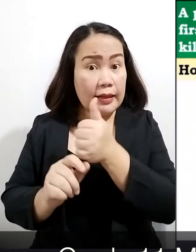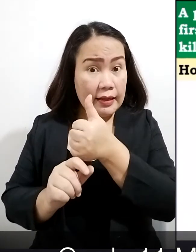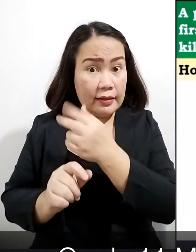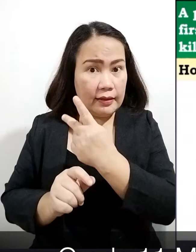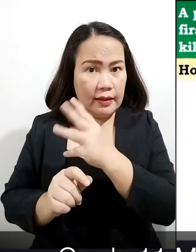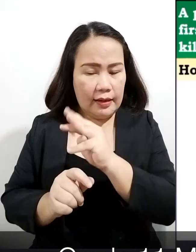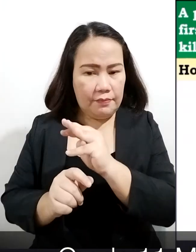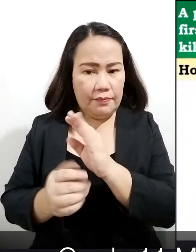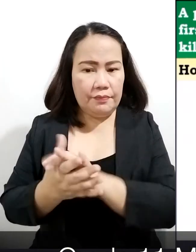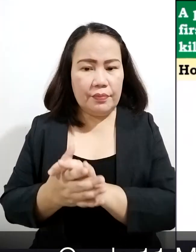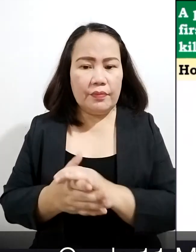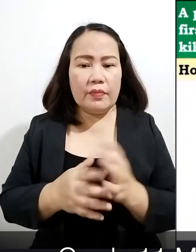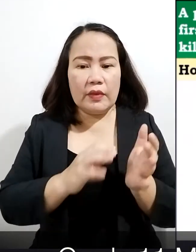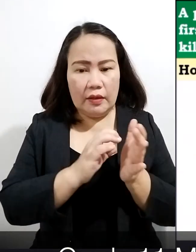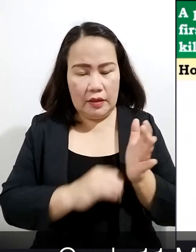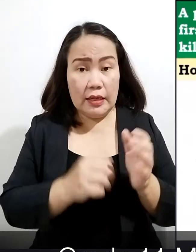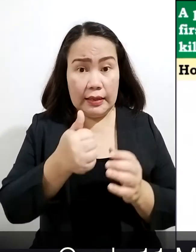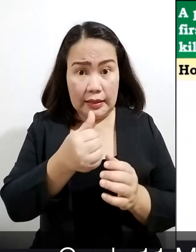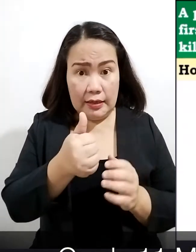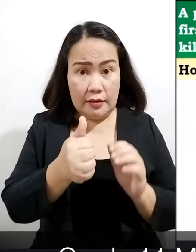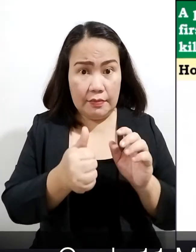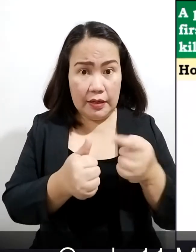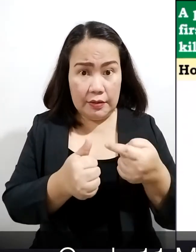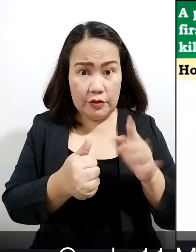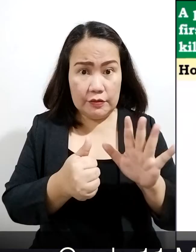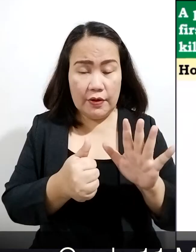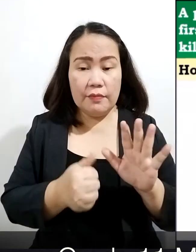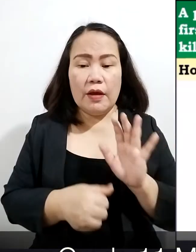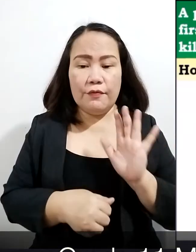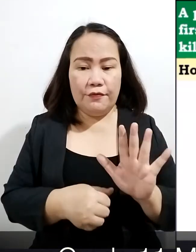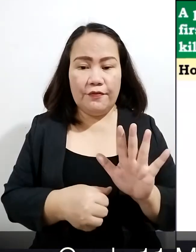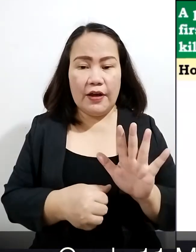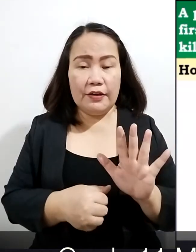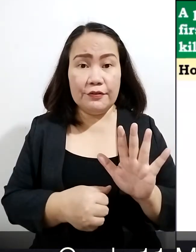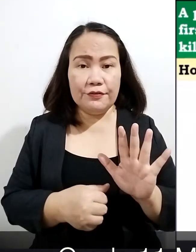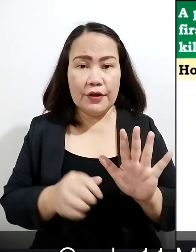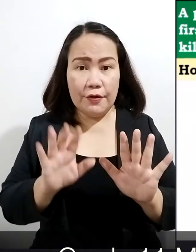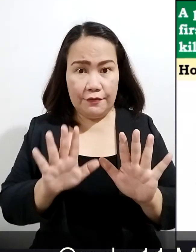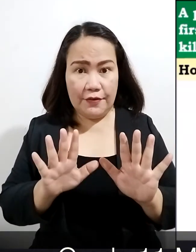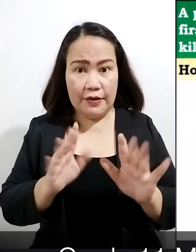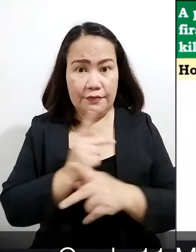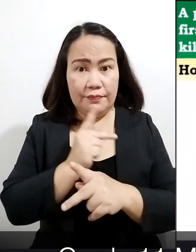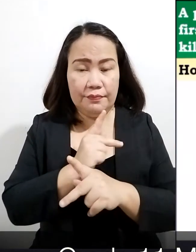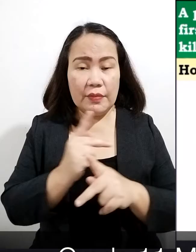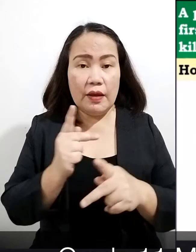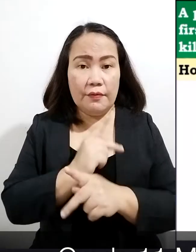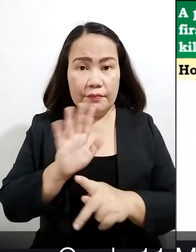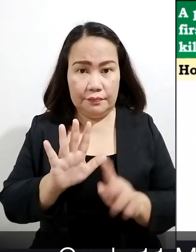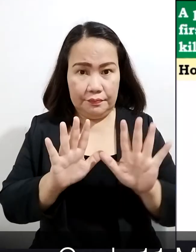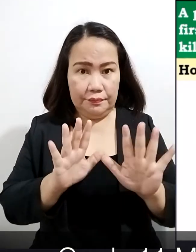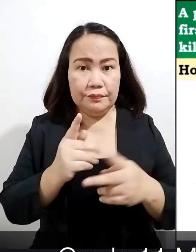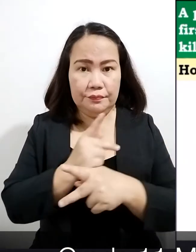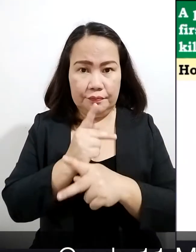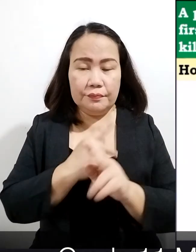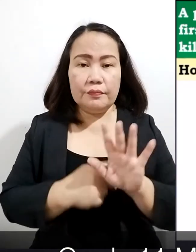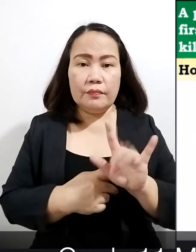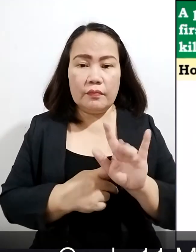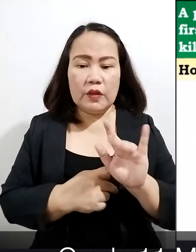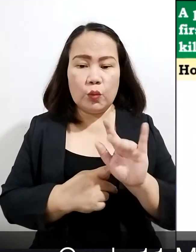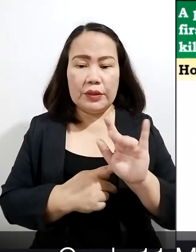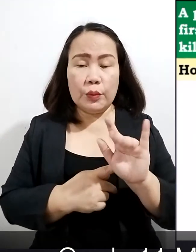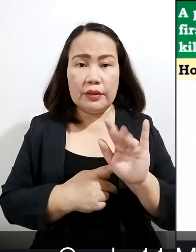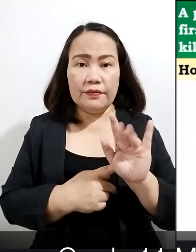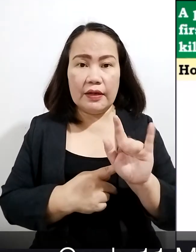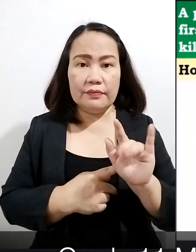so kuhanin natin yung difference ng 10 at 5. So that is 5. Next, kuhanin natin yung product ng 5 at